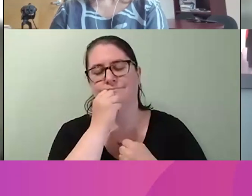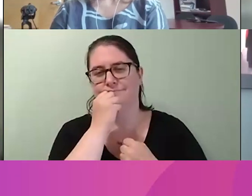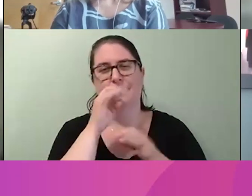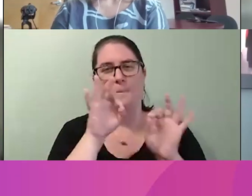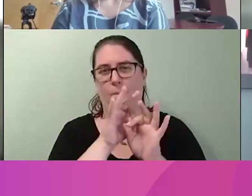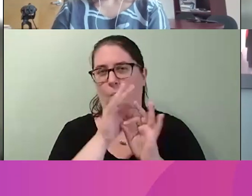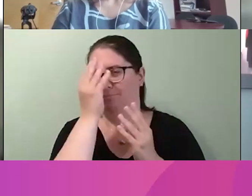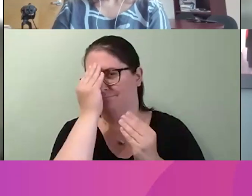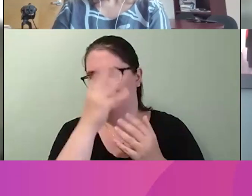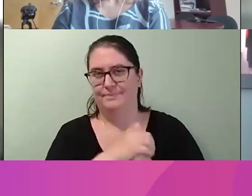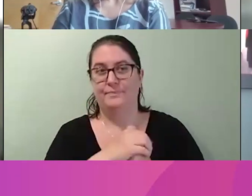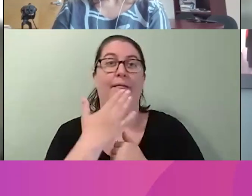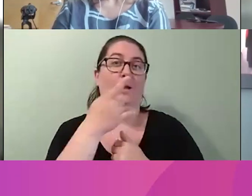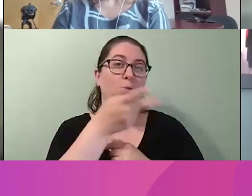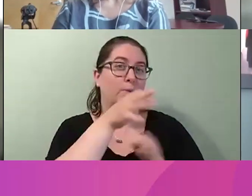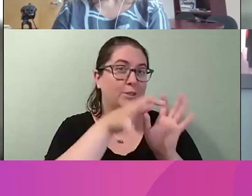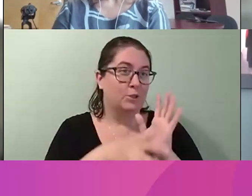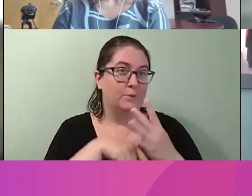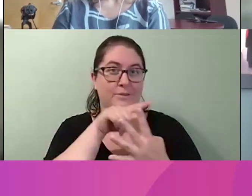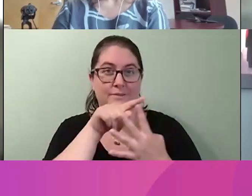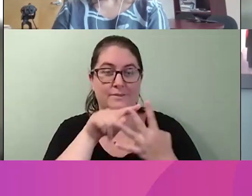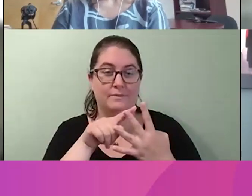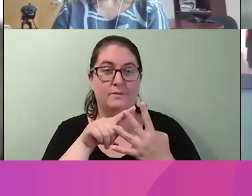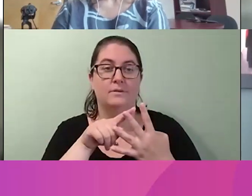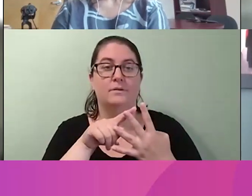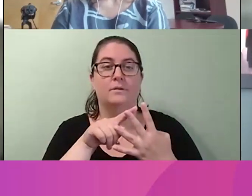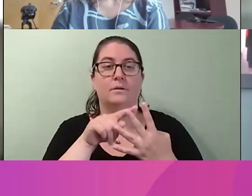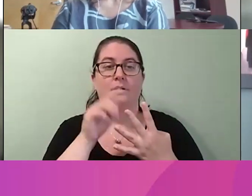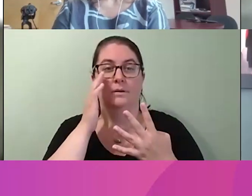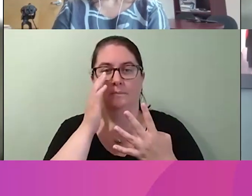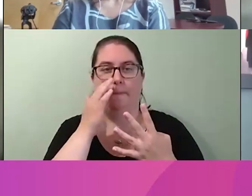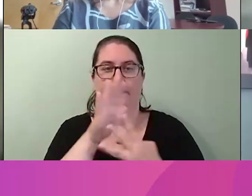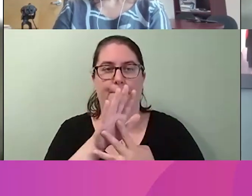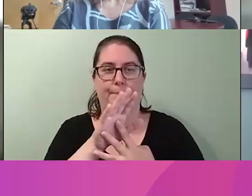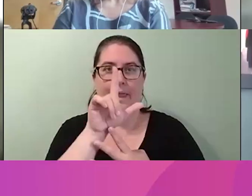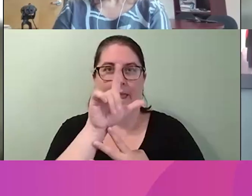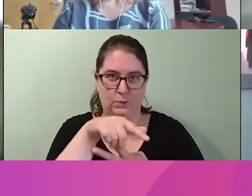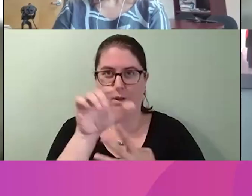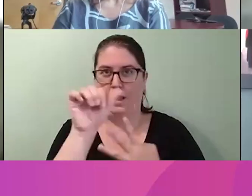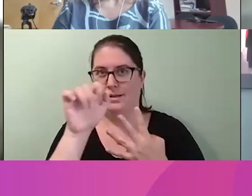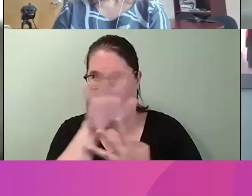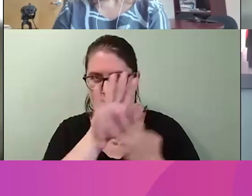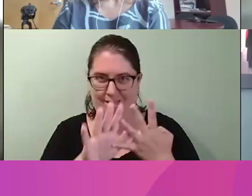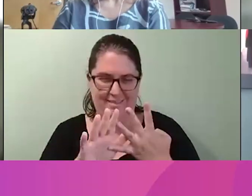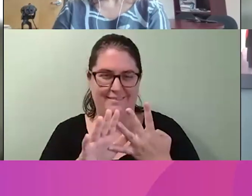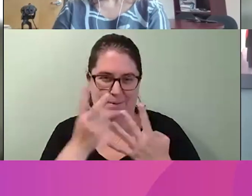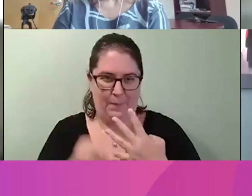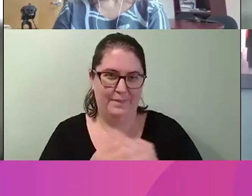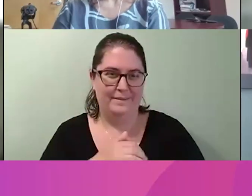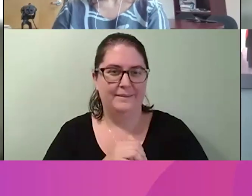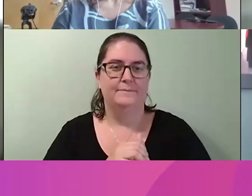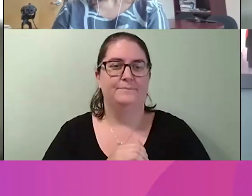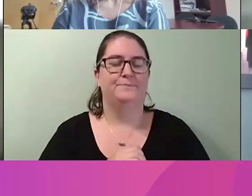Thank you as well to our ASL interpreters, Carmel and Joanne, to our LSQ interpreters, Lynn